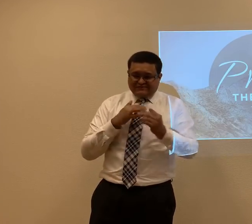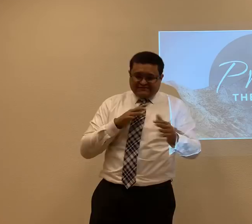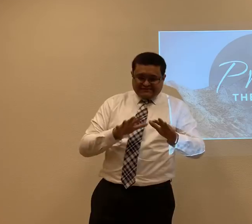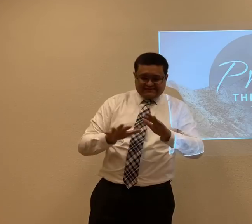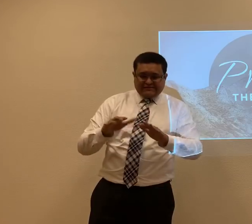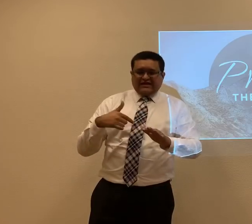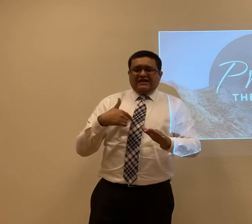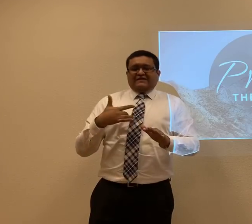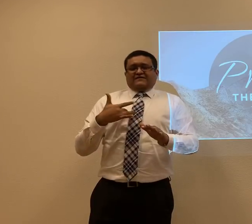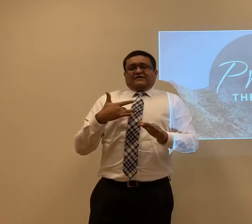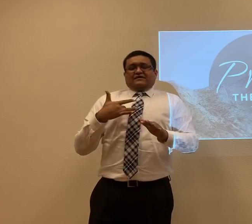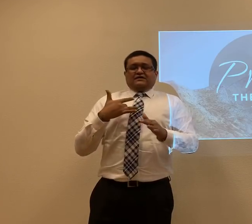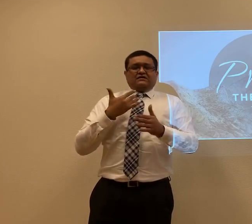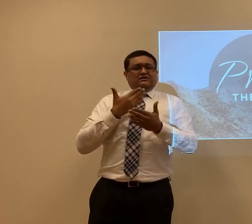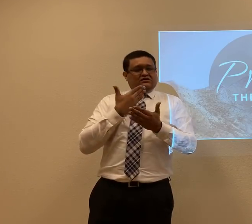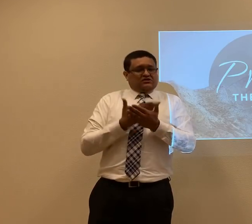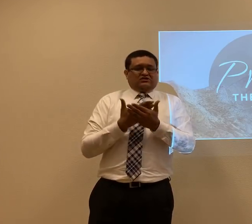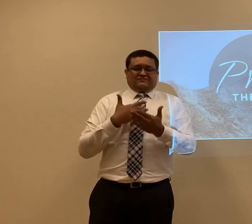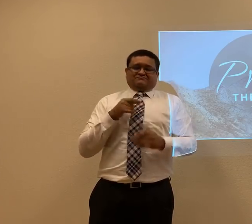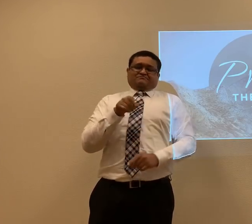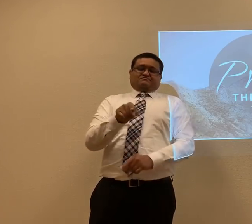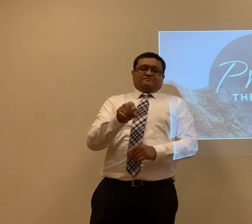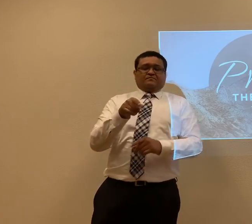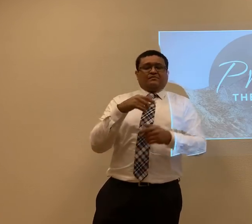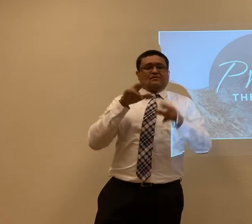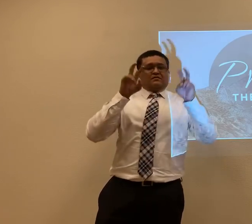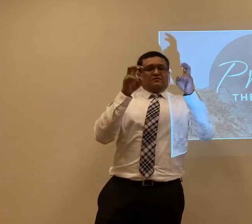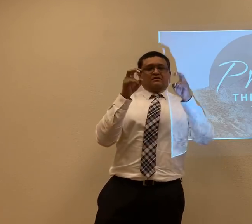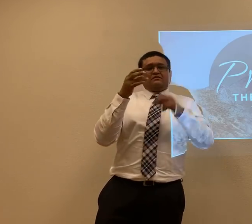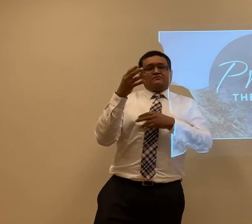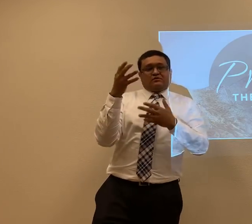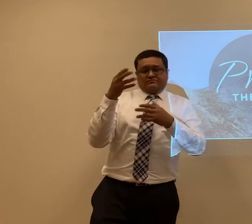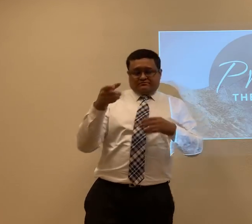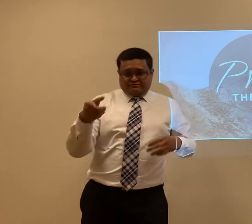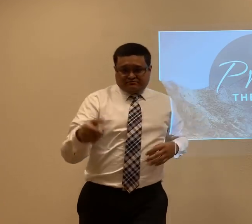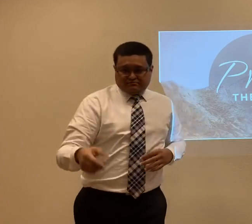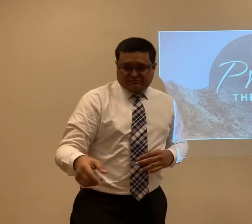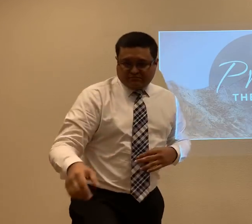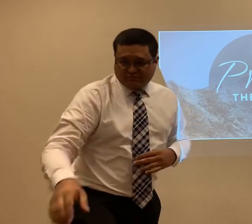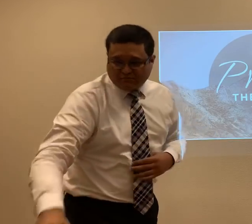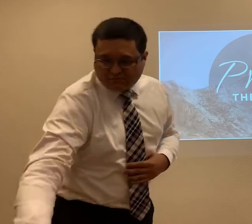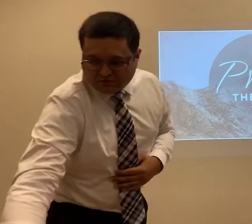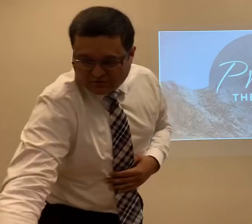praying, trying to feel what God wanted. And I felt good on this one topic.